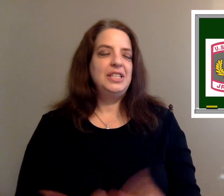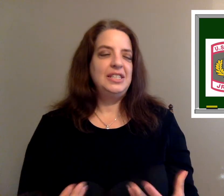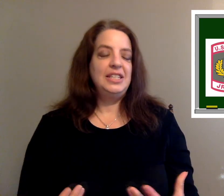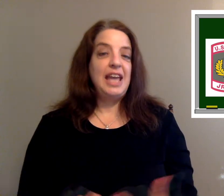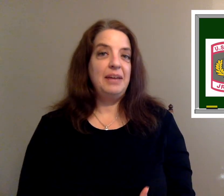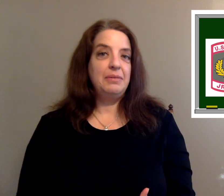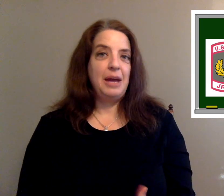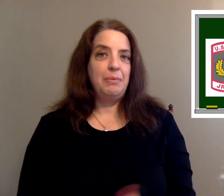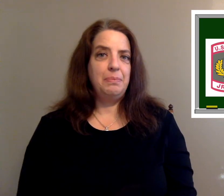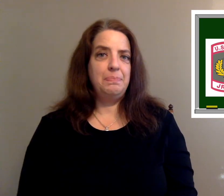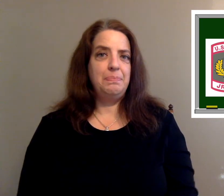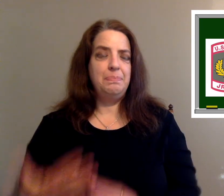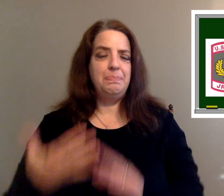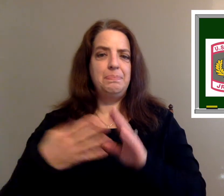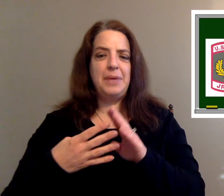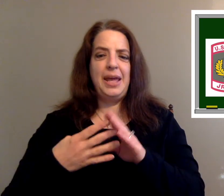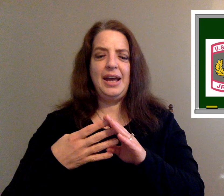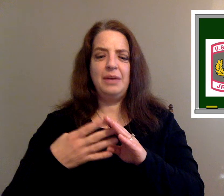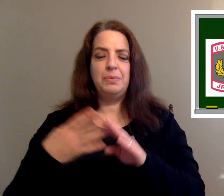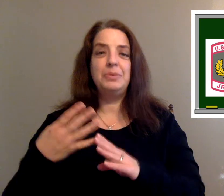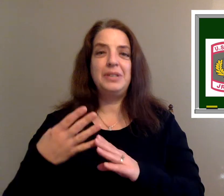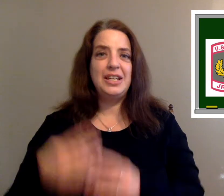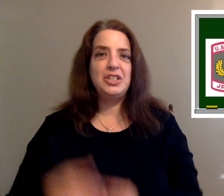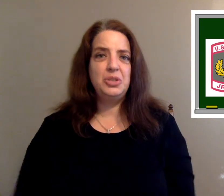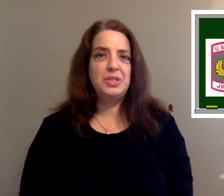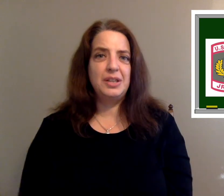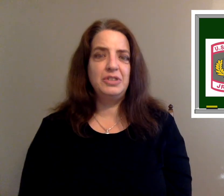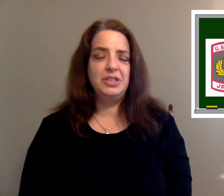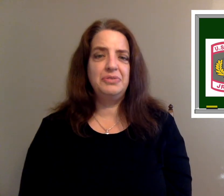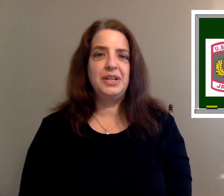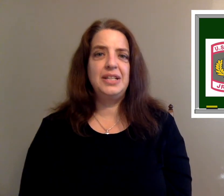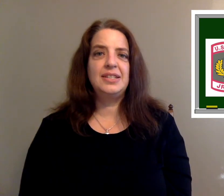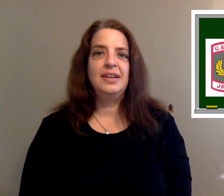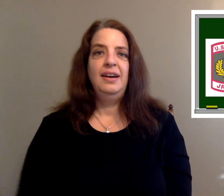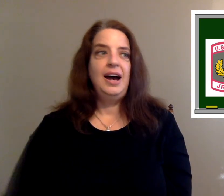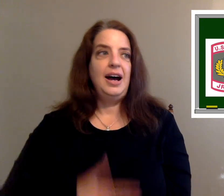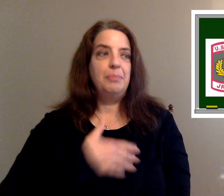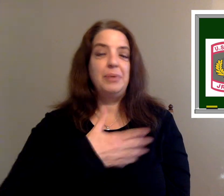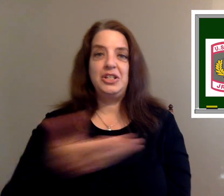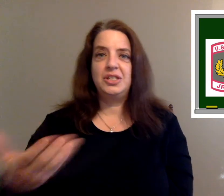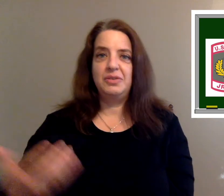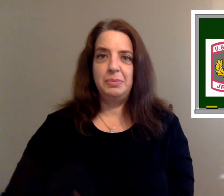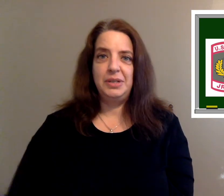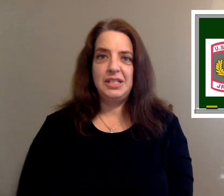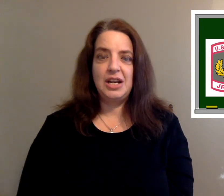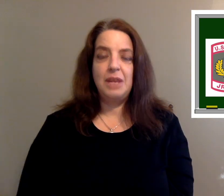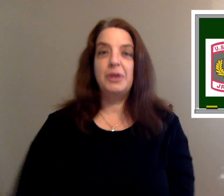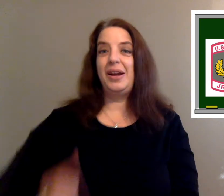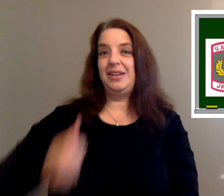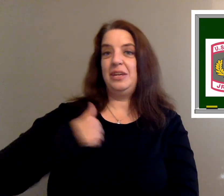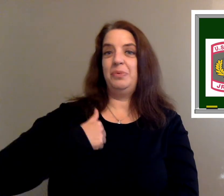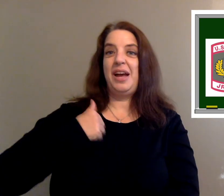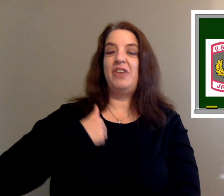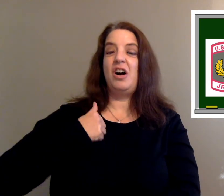ROTC can be related to several different branches of the military, but around here we have